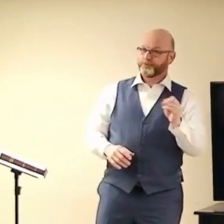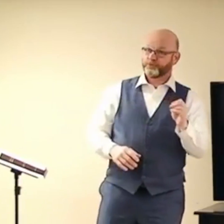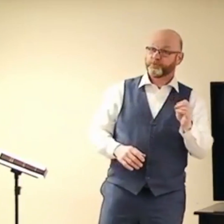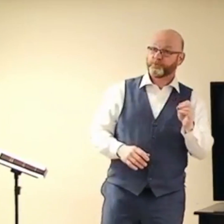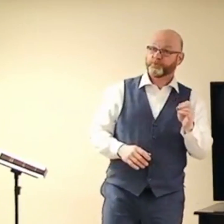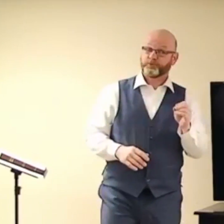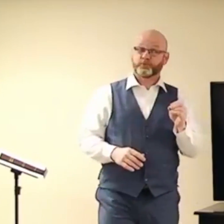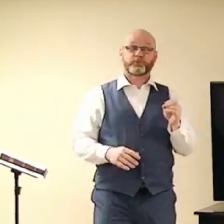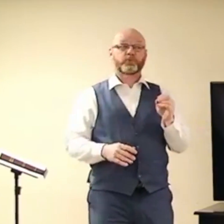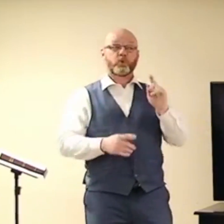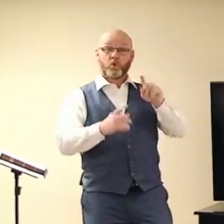was to die on the cross.